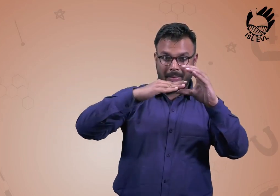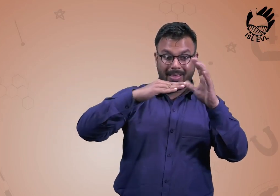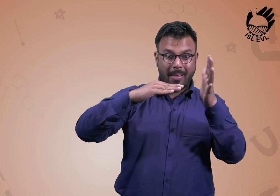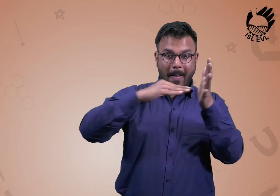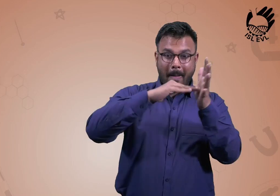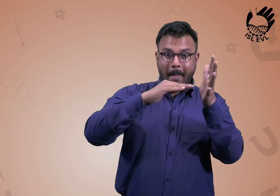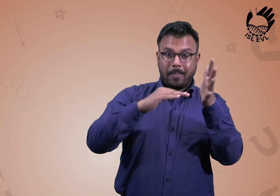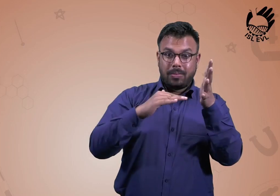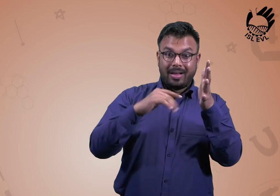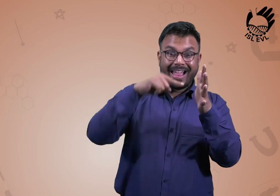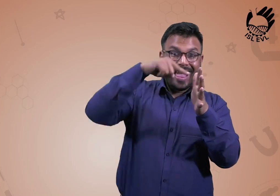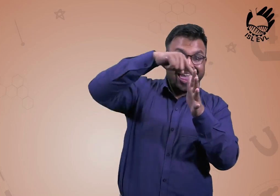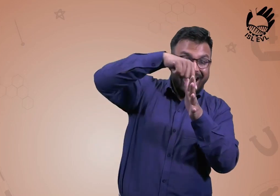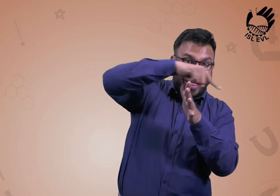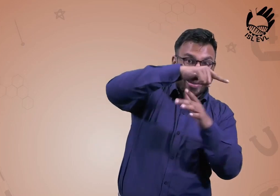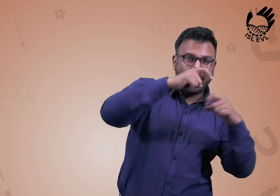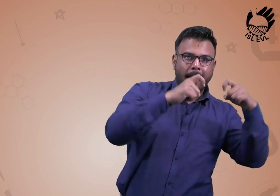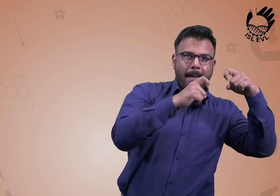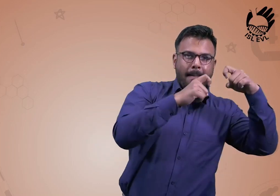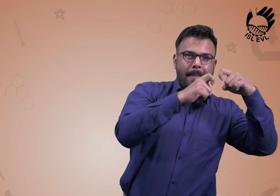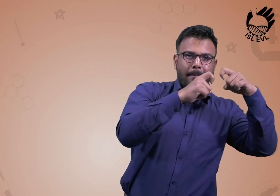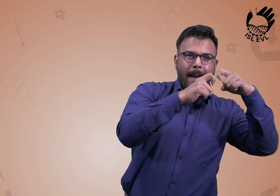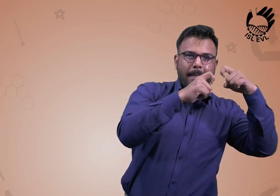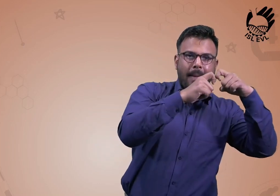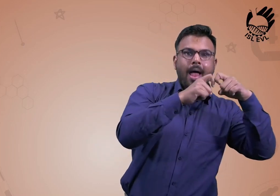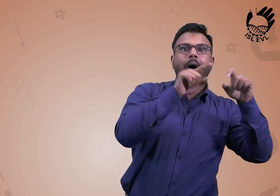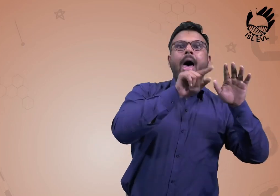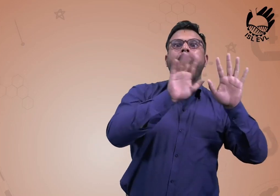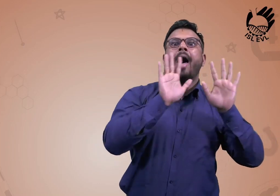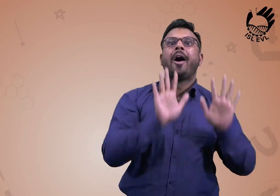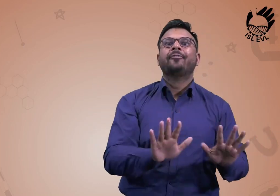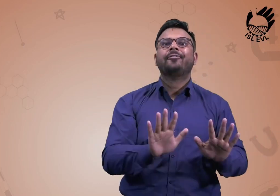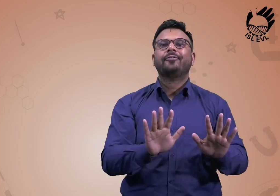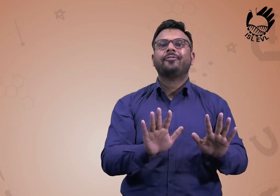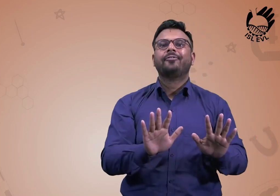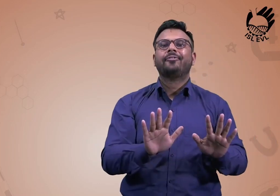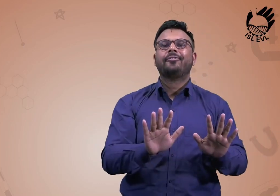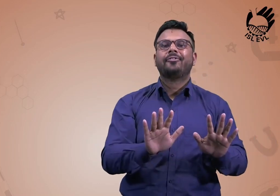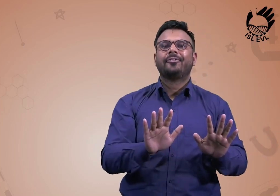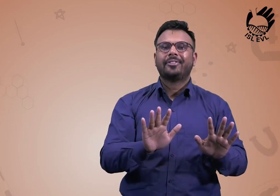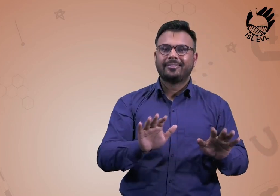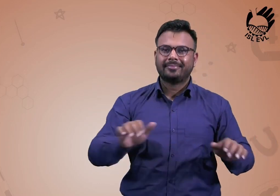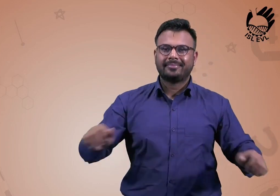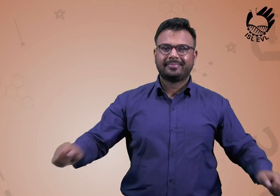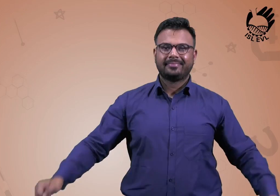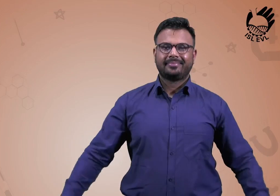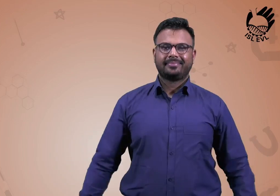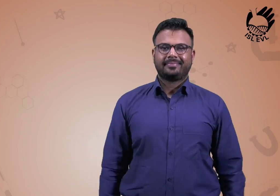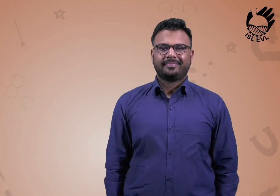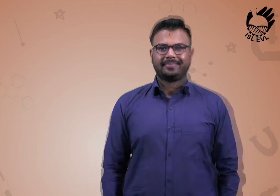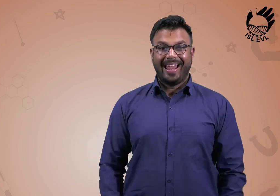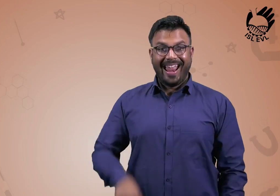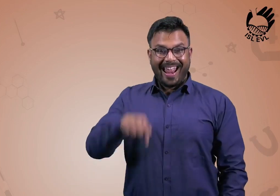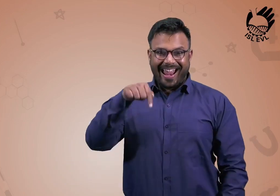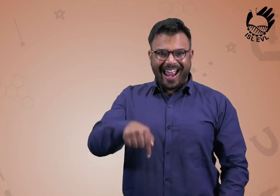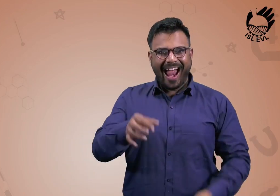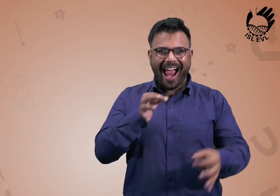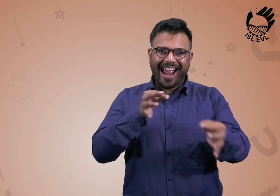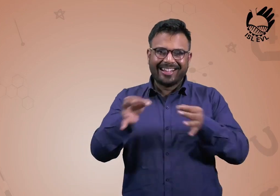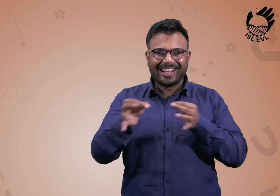and the stapes, the names are based on the shapes. What is the function of these